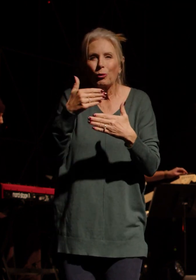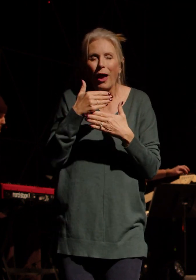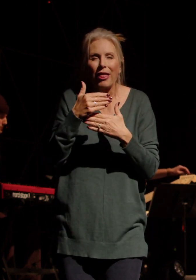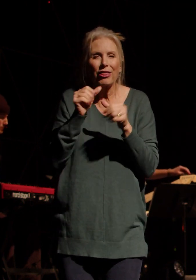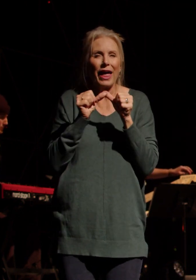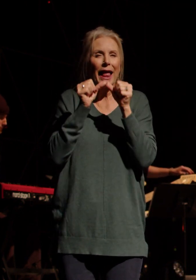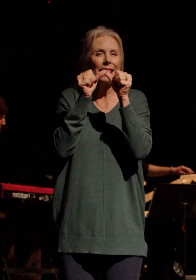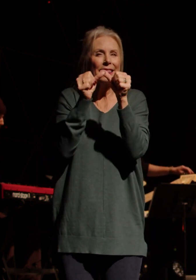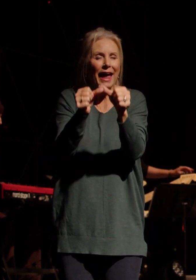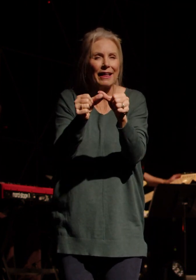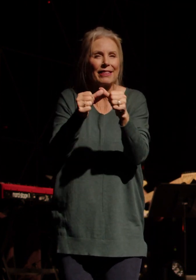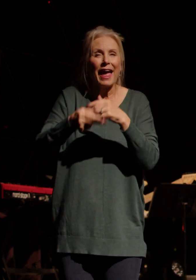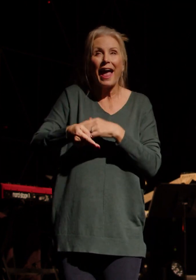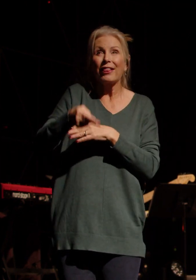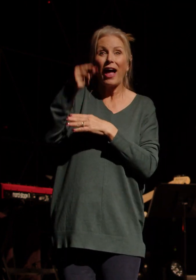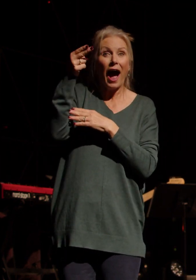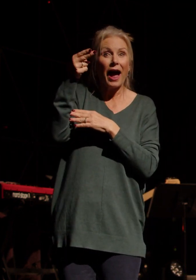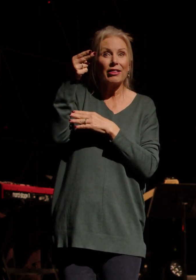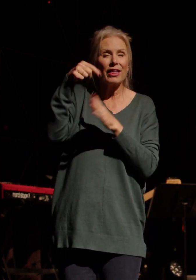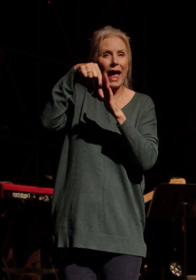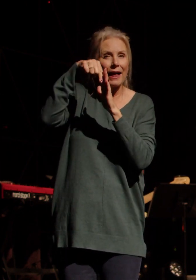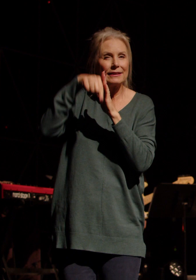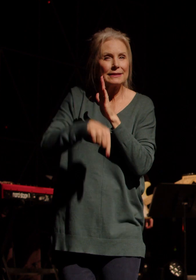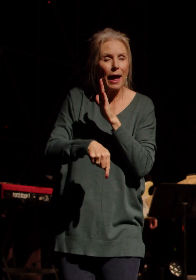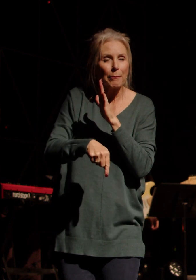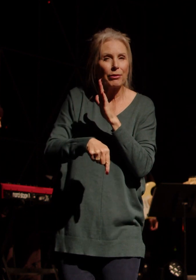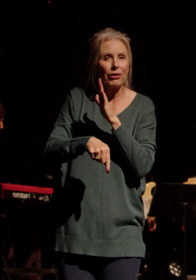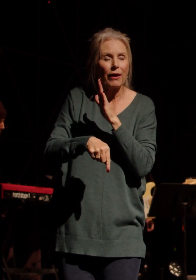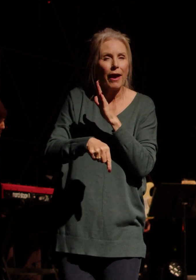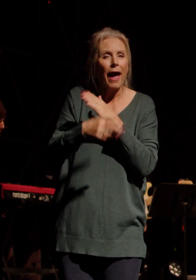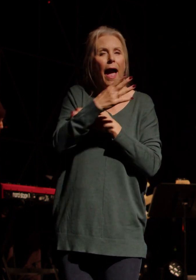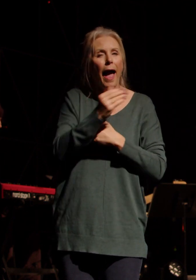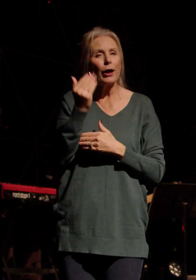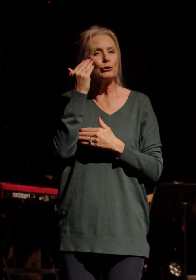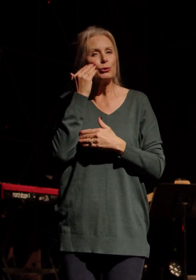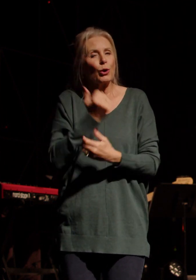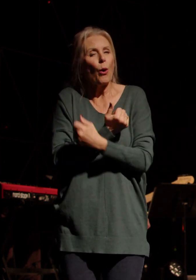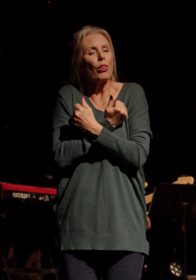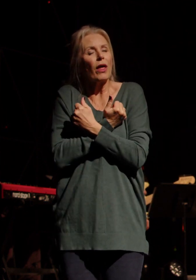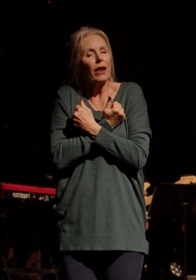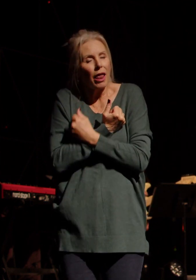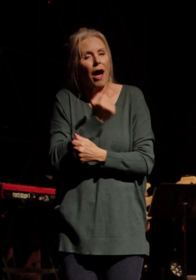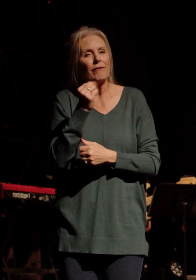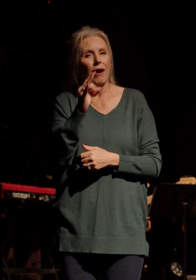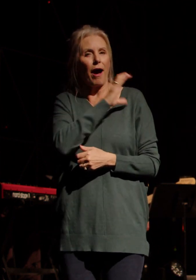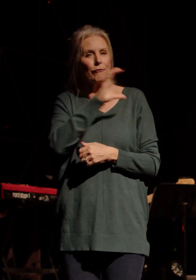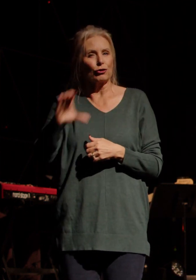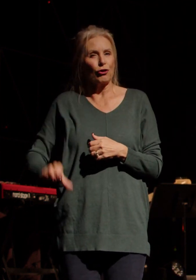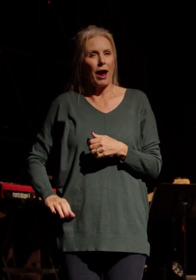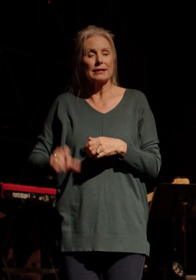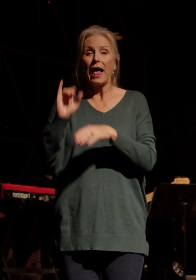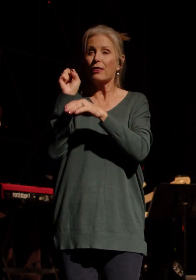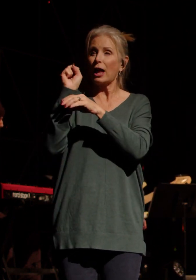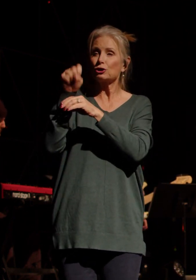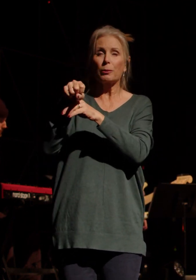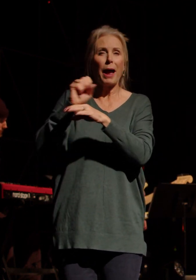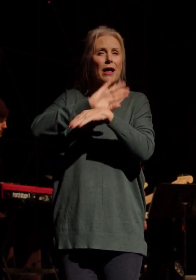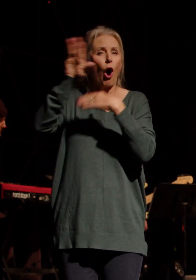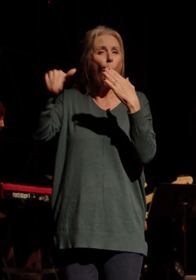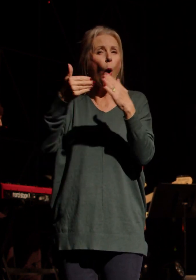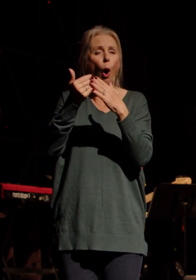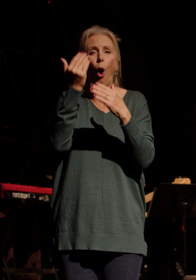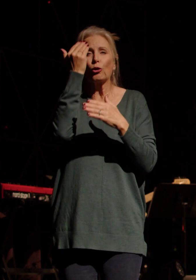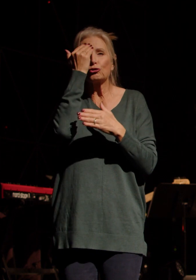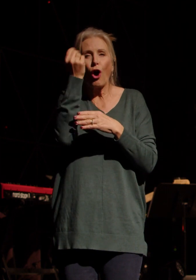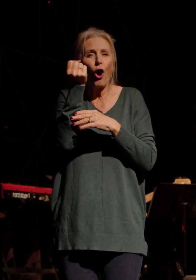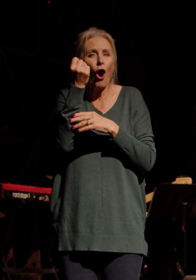length and height and depth, and to know the love of Christ that surpasses all knowledge and understanding,